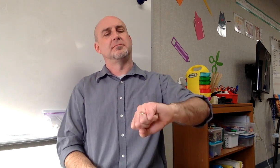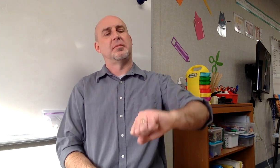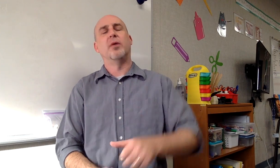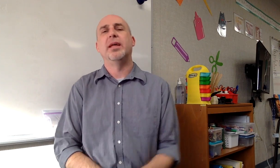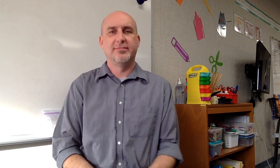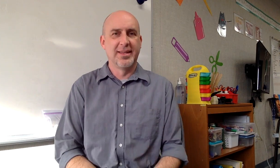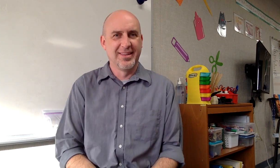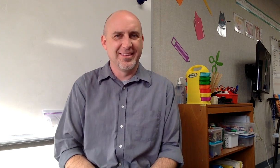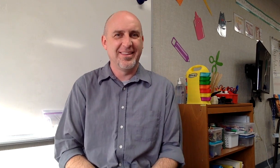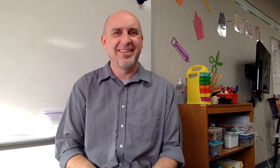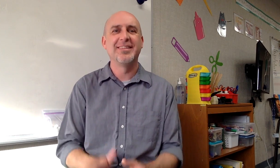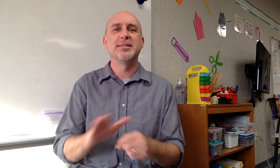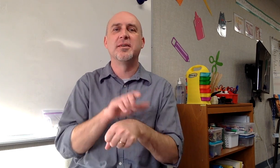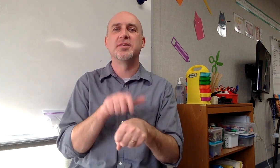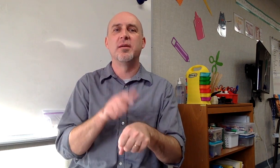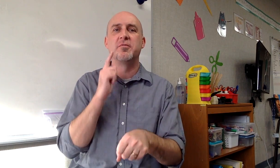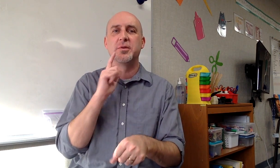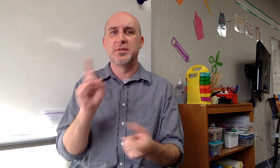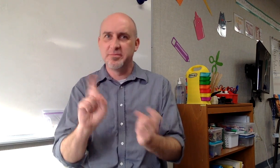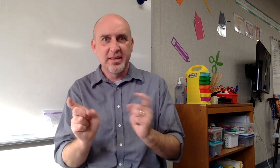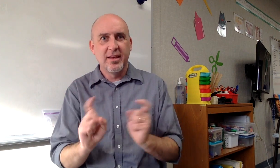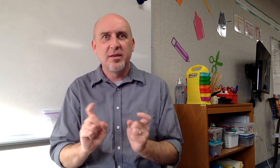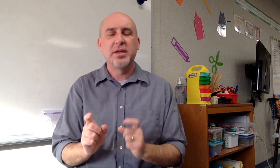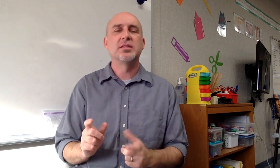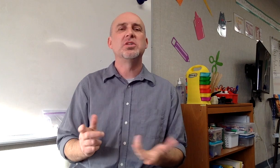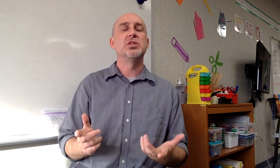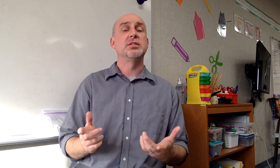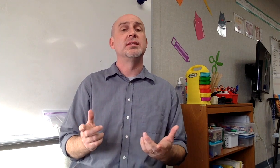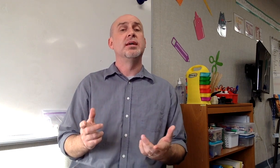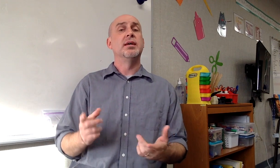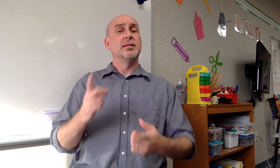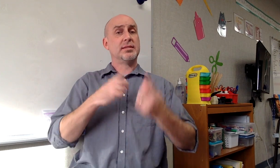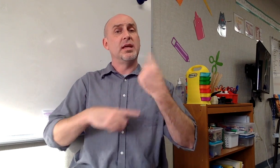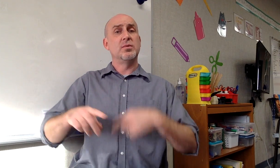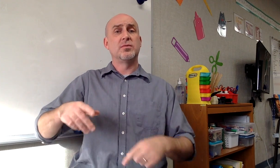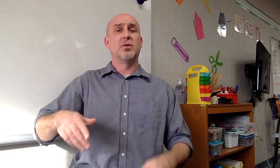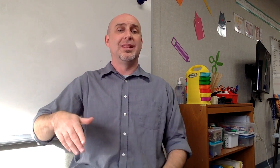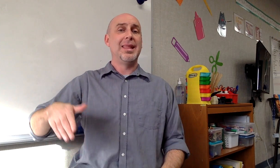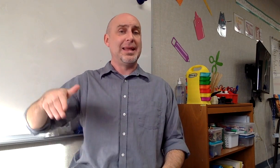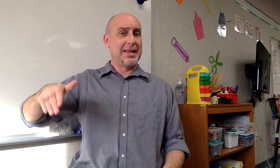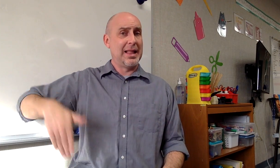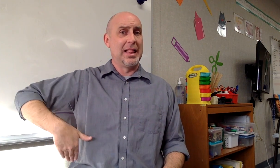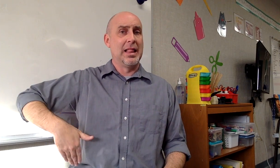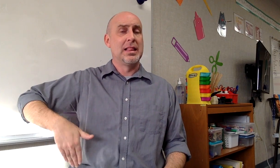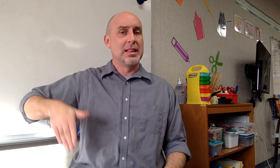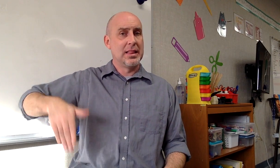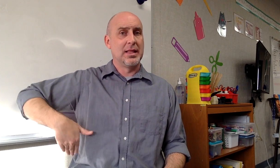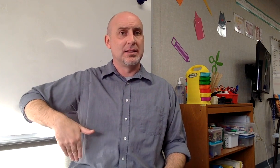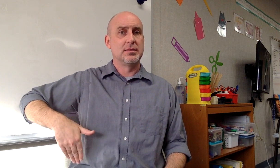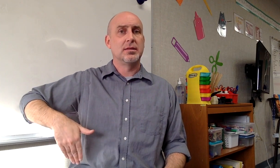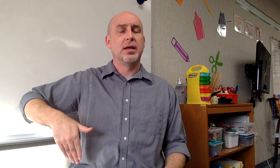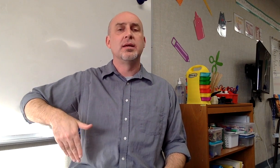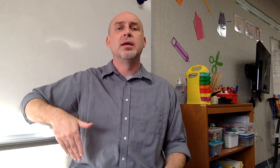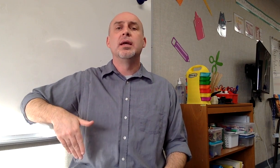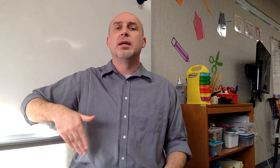All right, I think it's enough time for you to make the changes. The sign was for late. Okay,